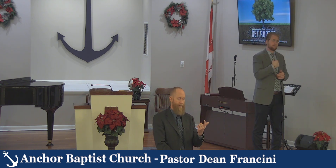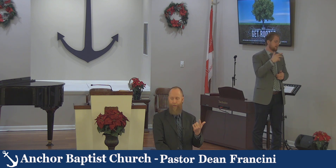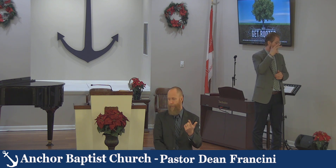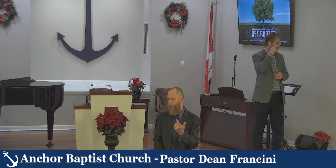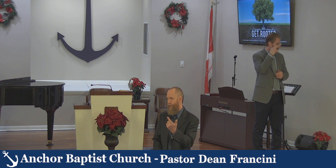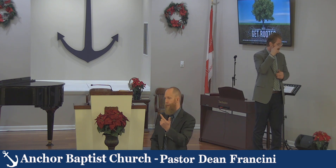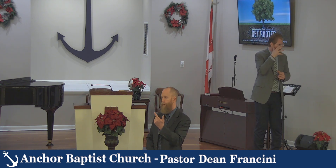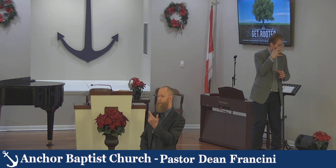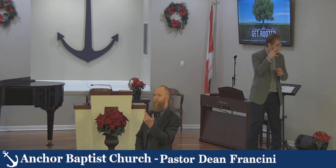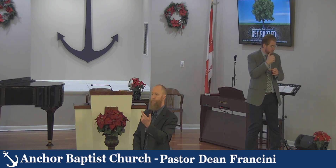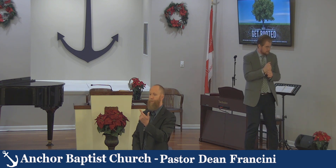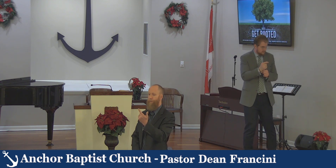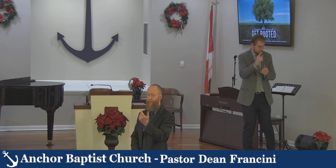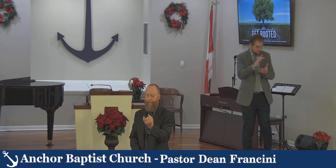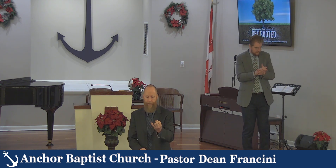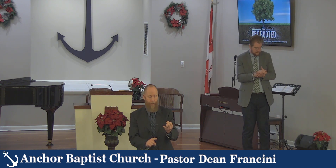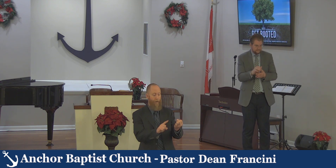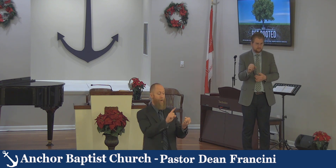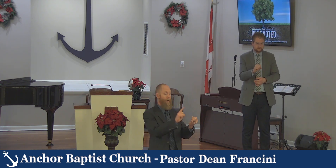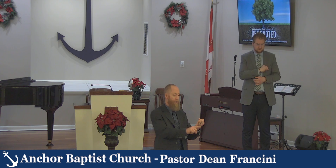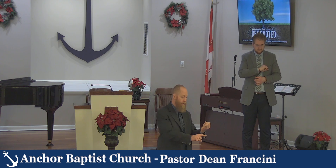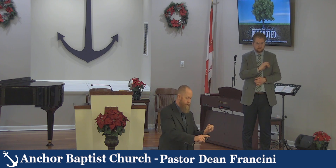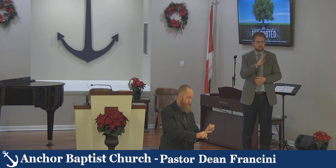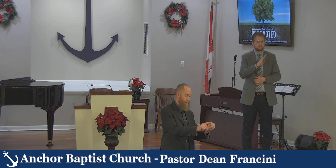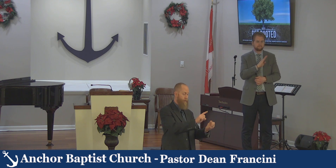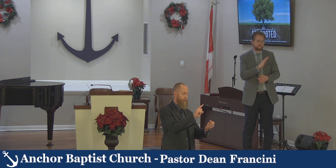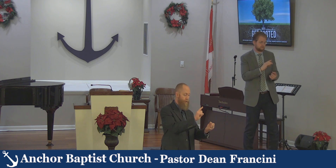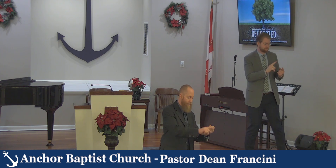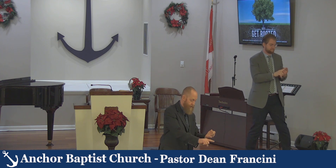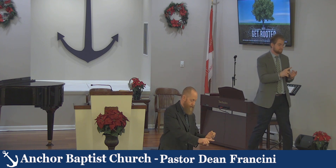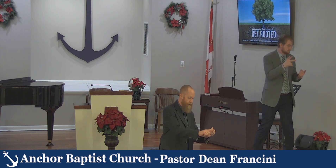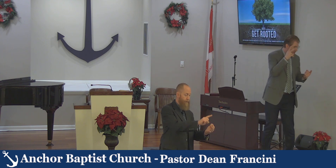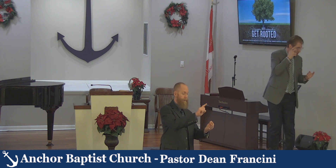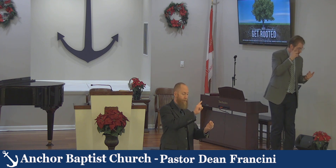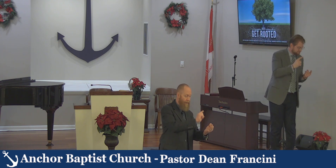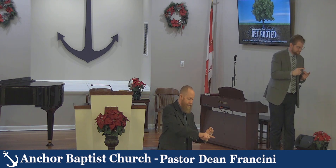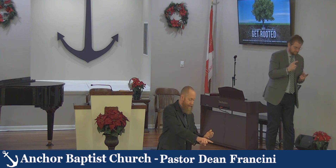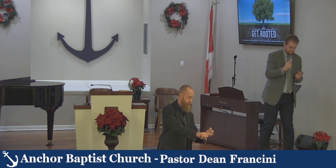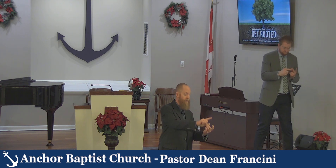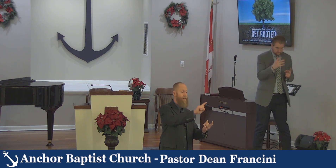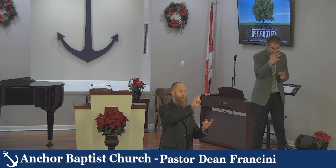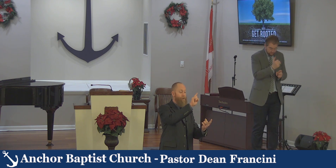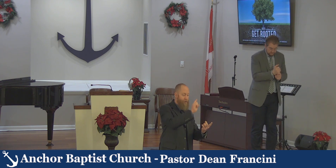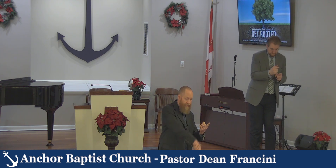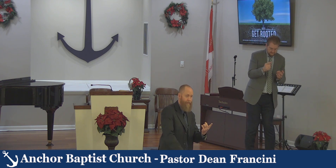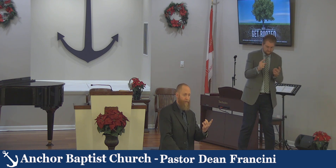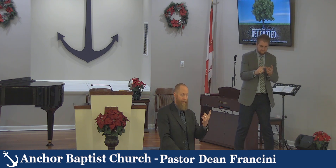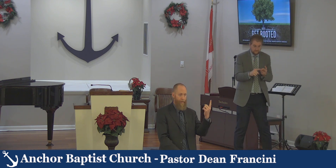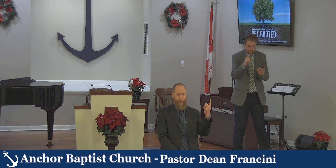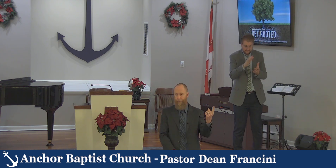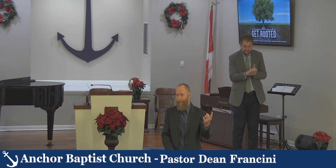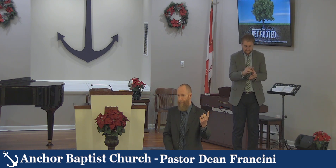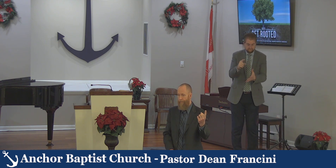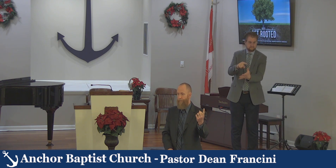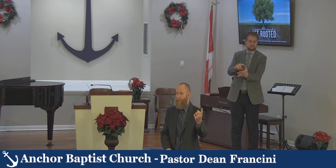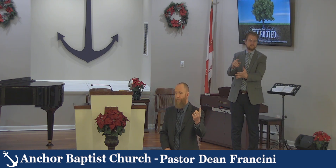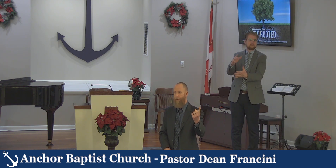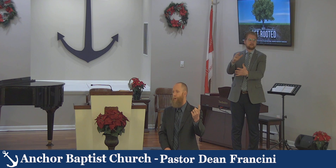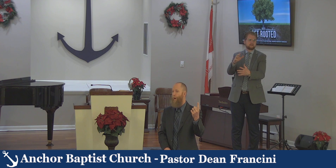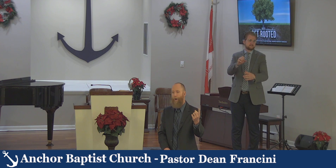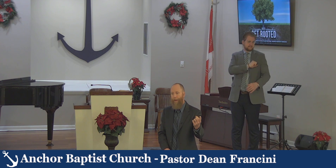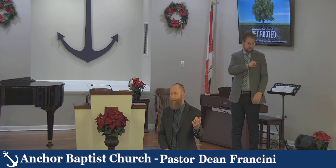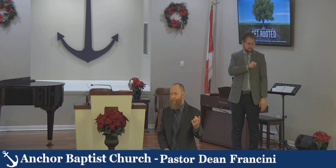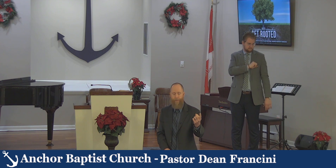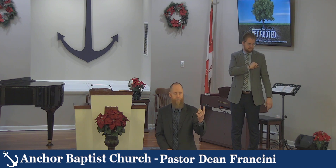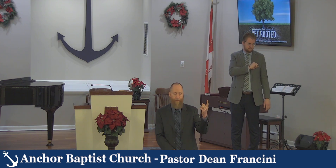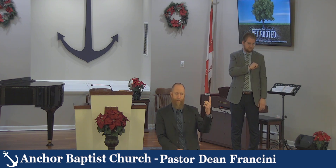sealed by the Holy Spirit of God. Let me say it again. Heard, trusted, believed, sealed with the Holy Spirit of God. There's no